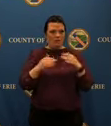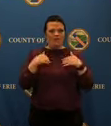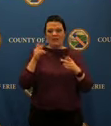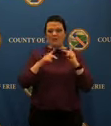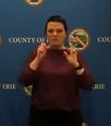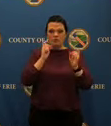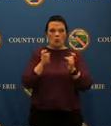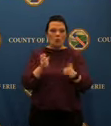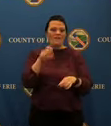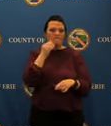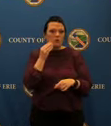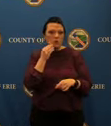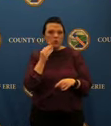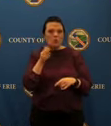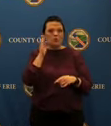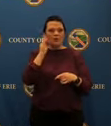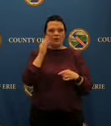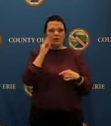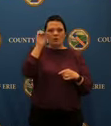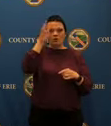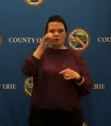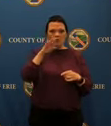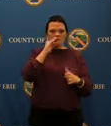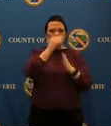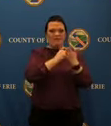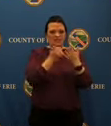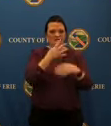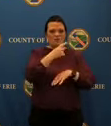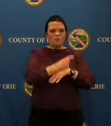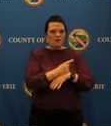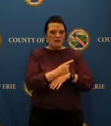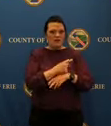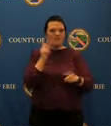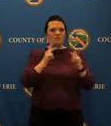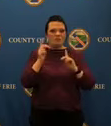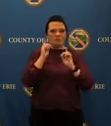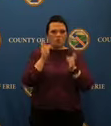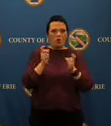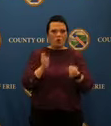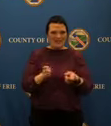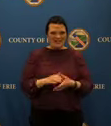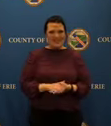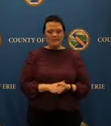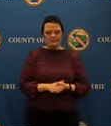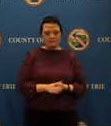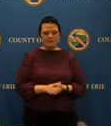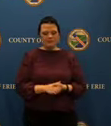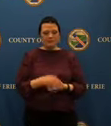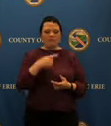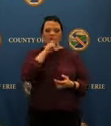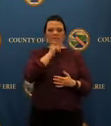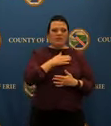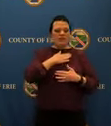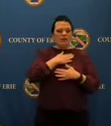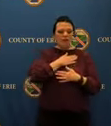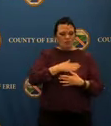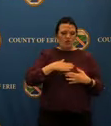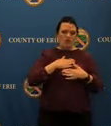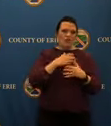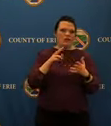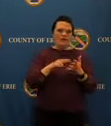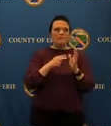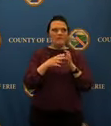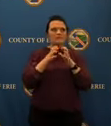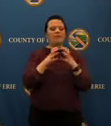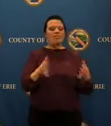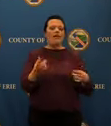donate food, and we're going to be giving a list of those in the next couple days of those who've made donations too. I really appreciate it. It means a lot